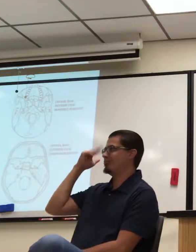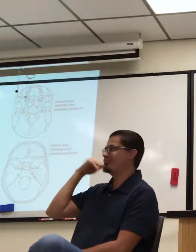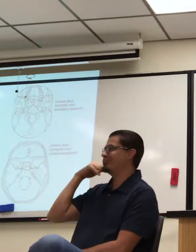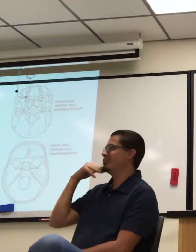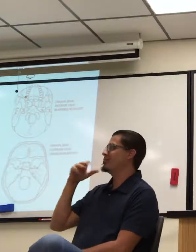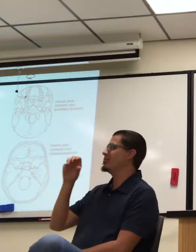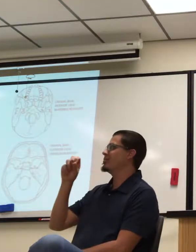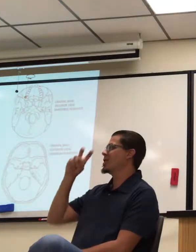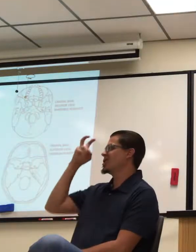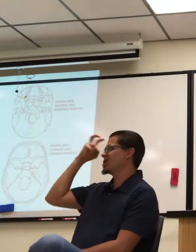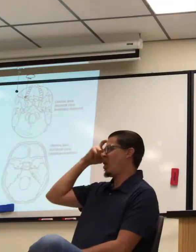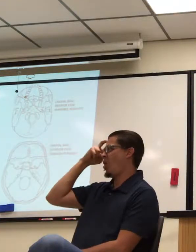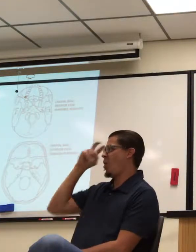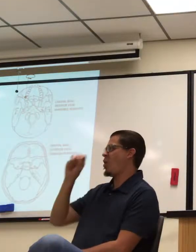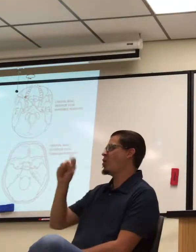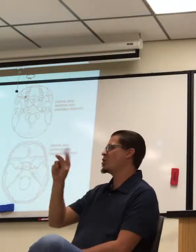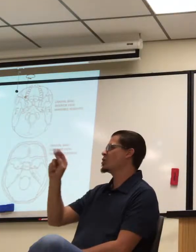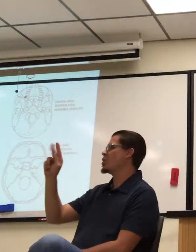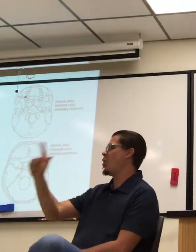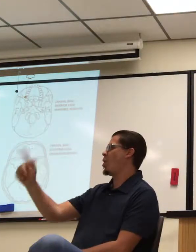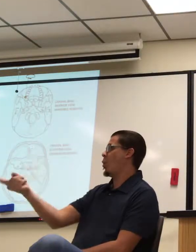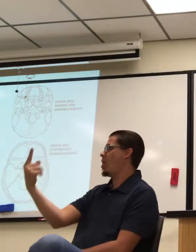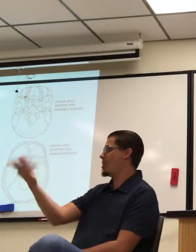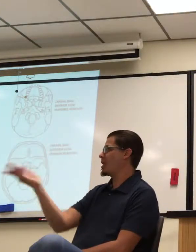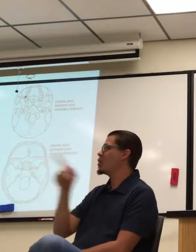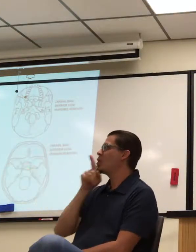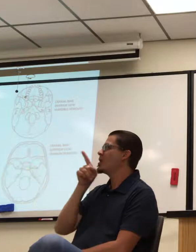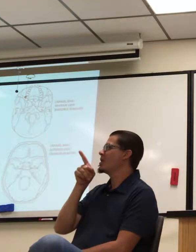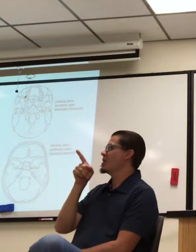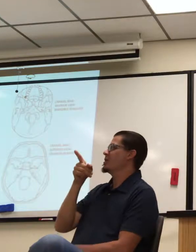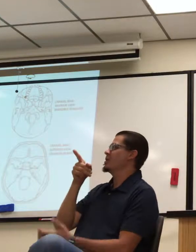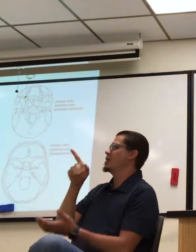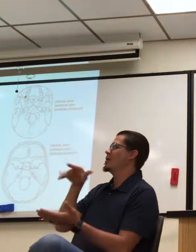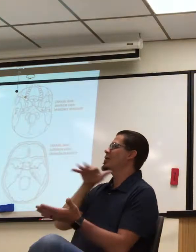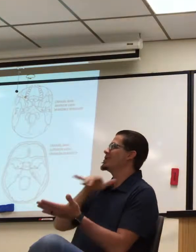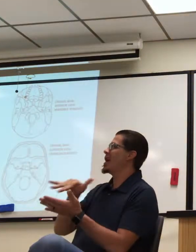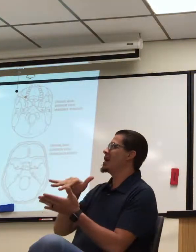is pretty much one entity, though, despite the fact that we're studying